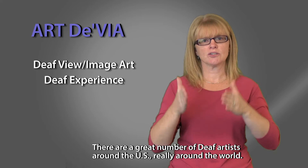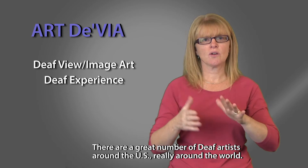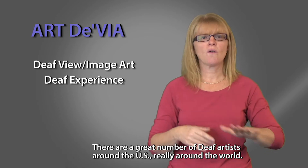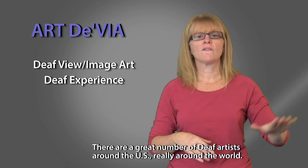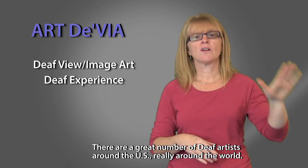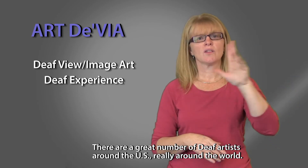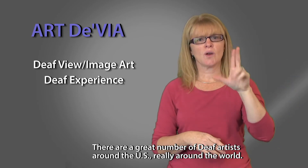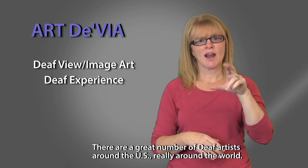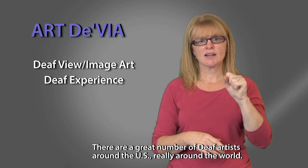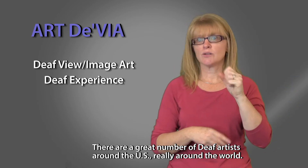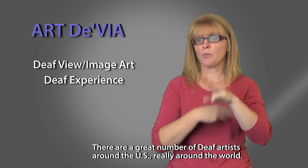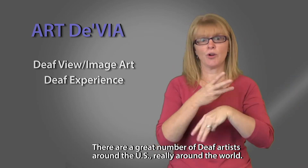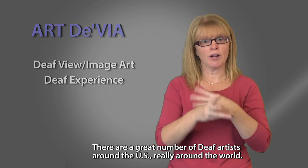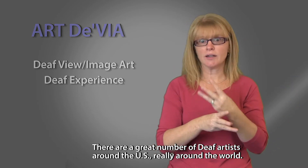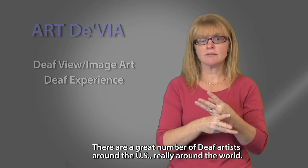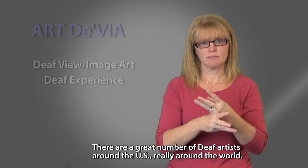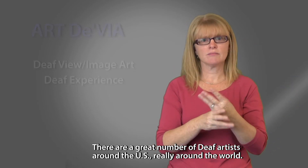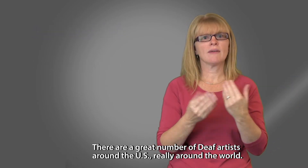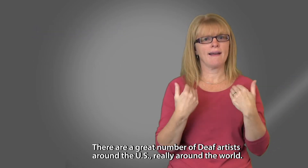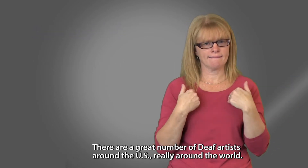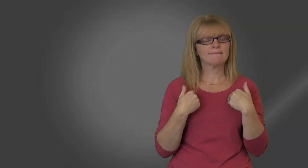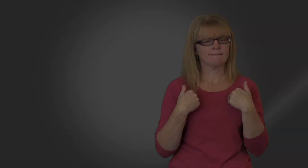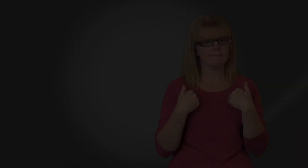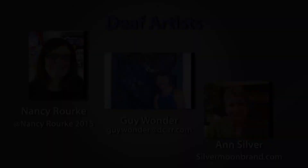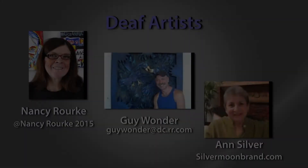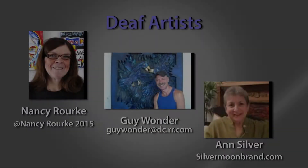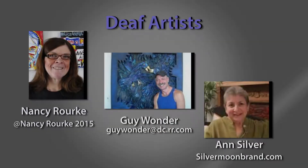number of Deaf artists around the U.S. or really around the world.